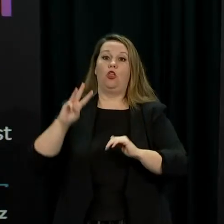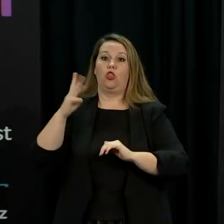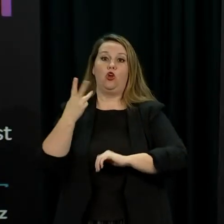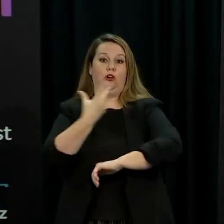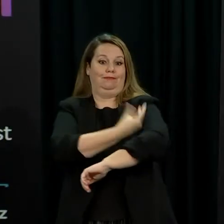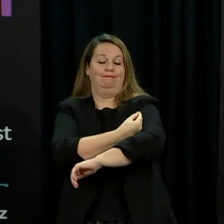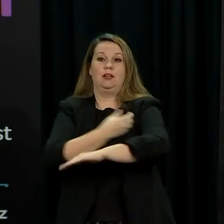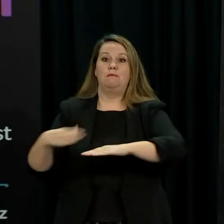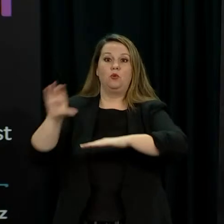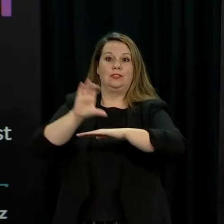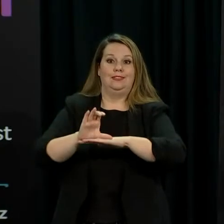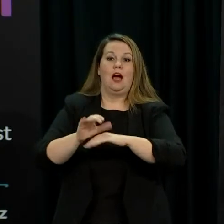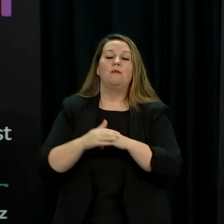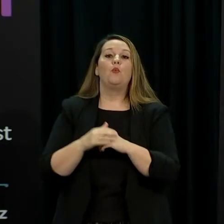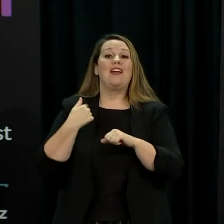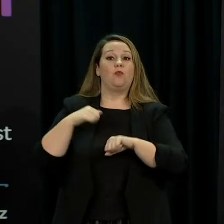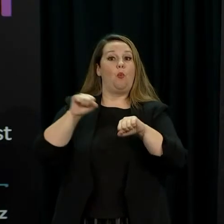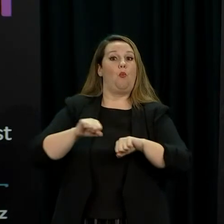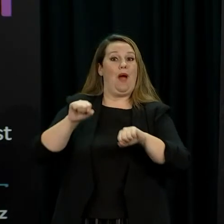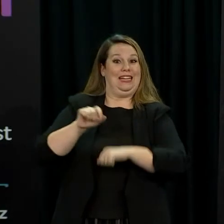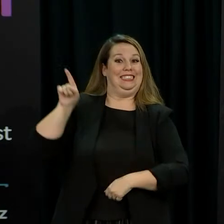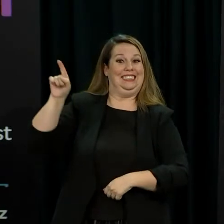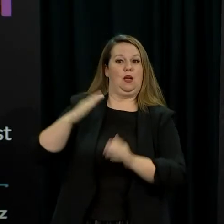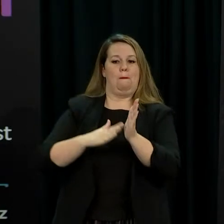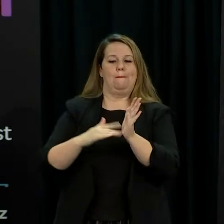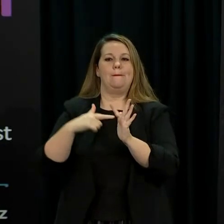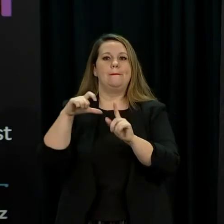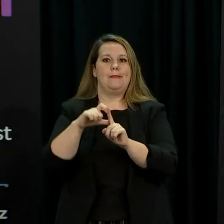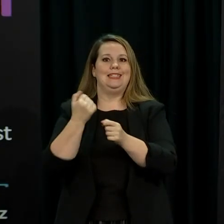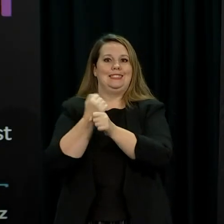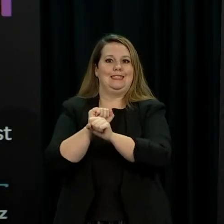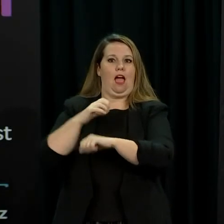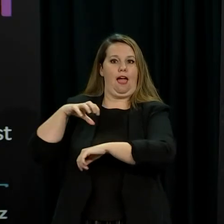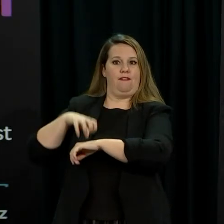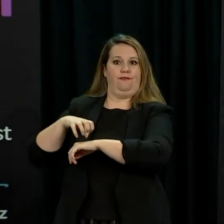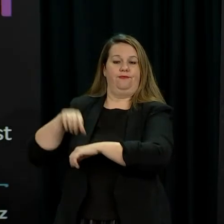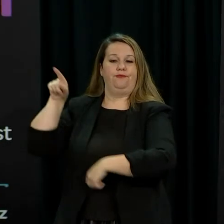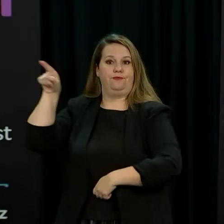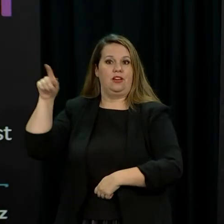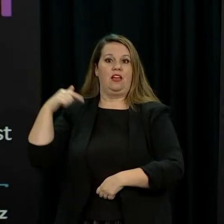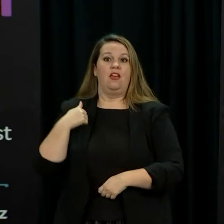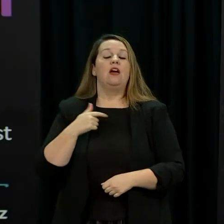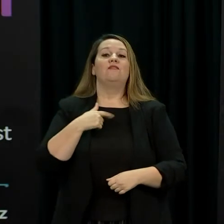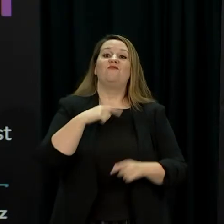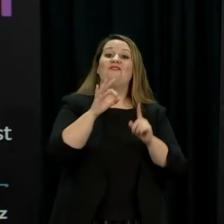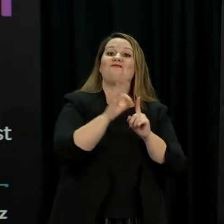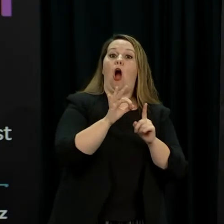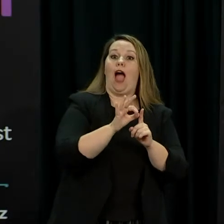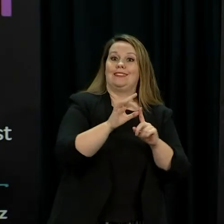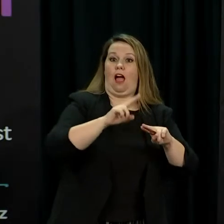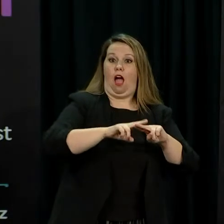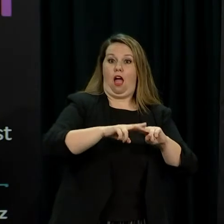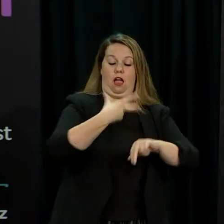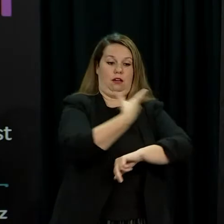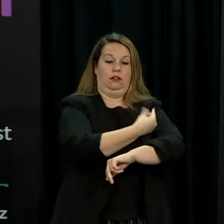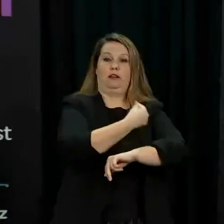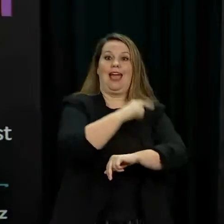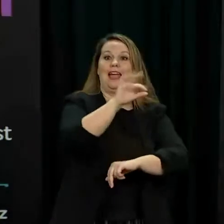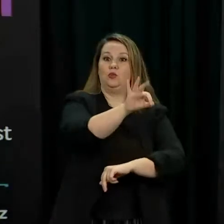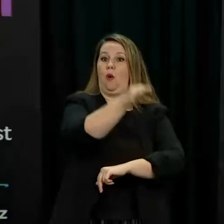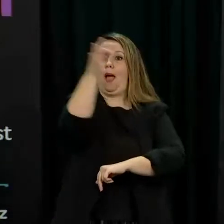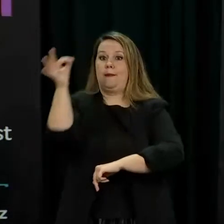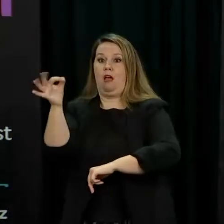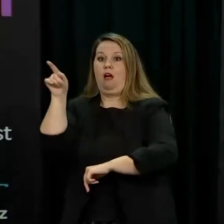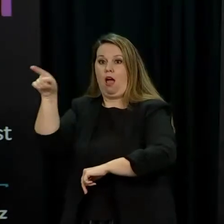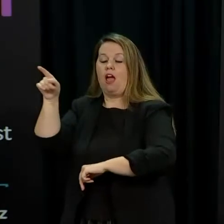assessment, and they had to wait until Pfizer put the application in before they could assess it. And the value of us waiting until MedSafe has done that